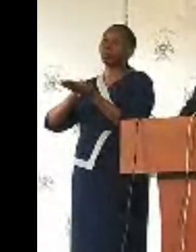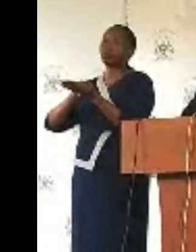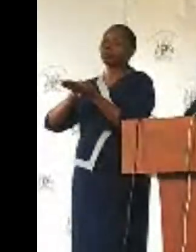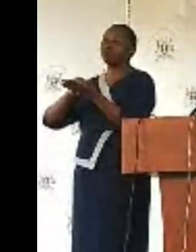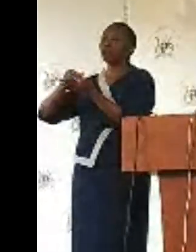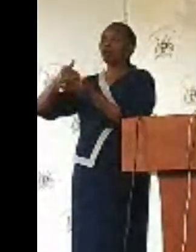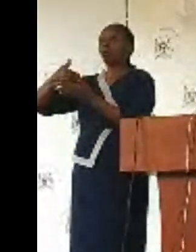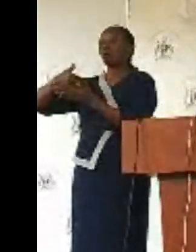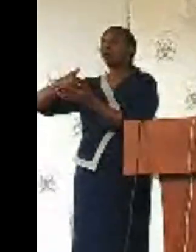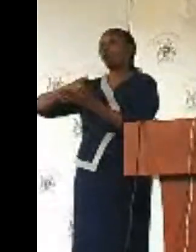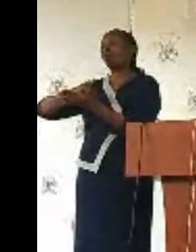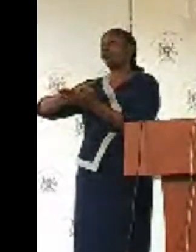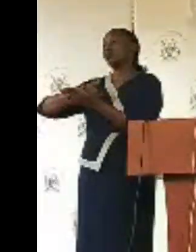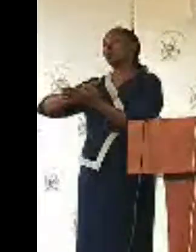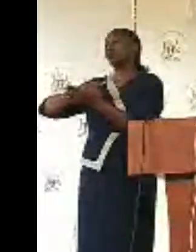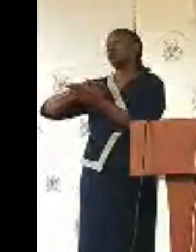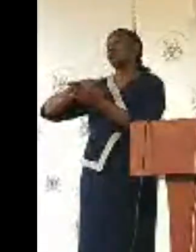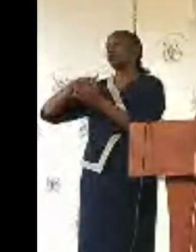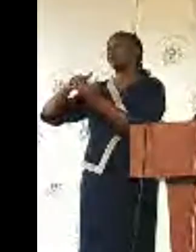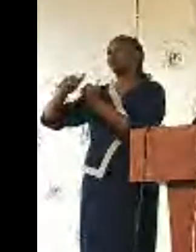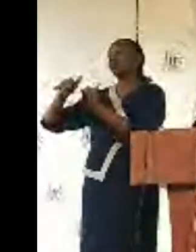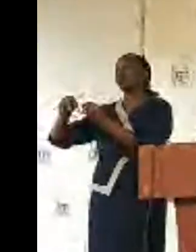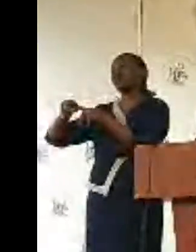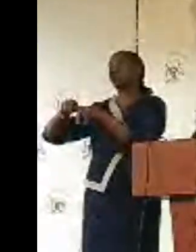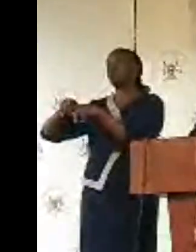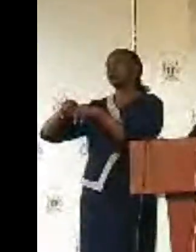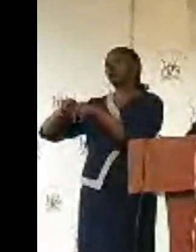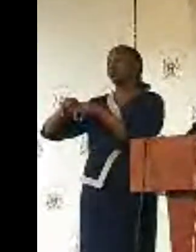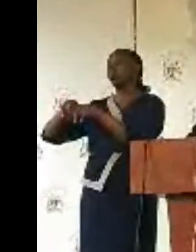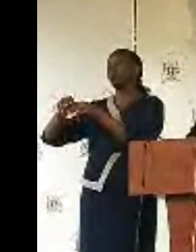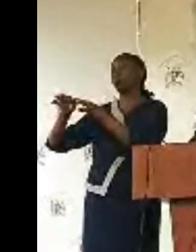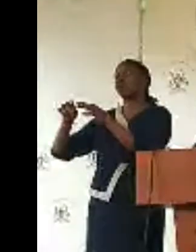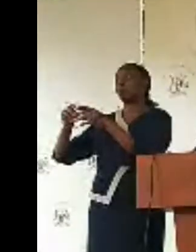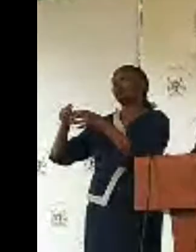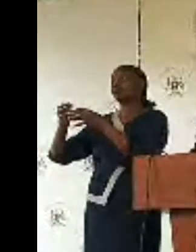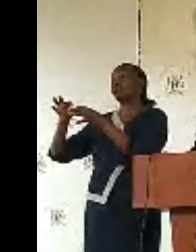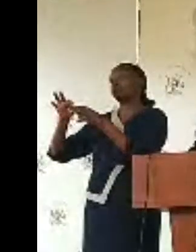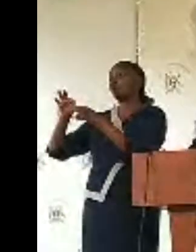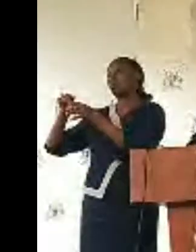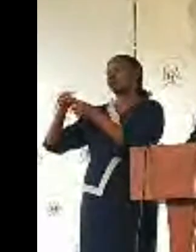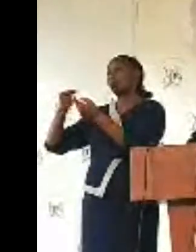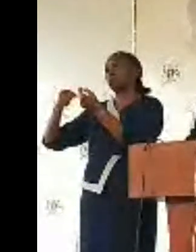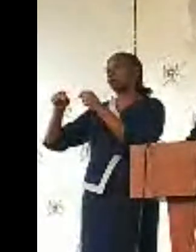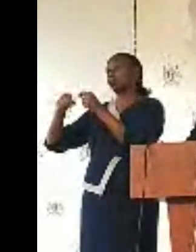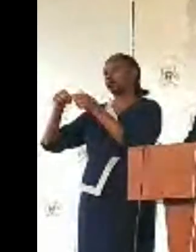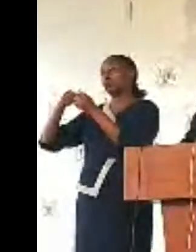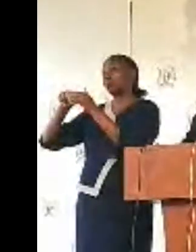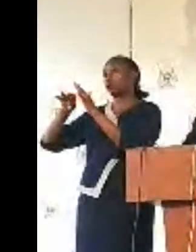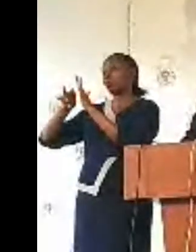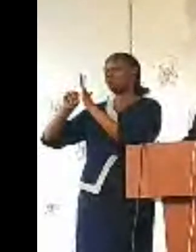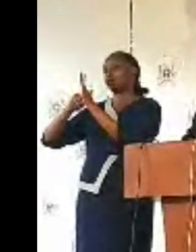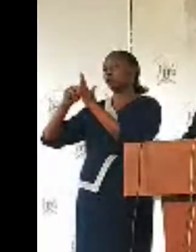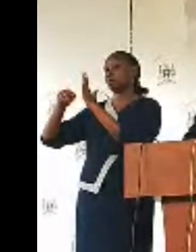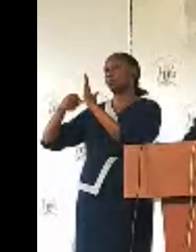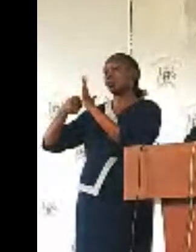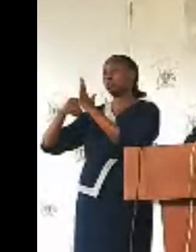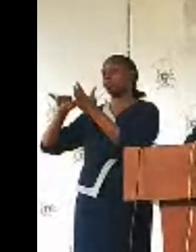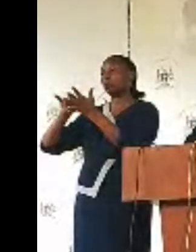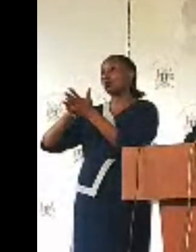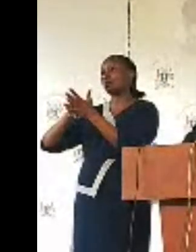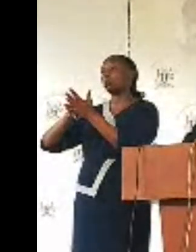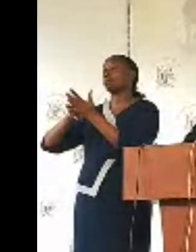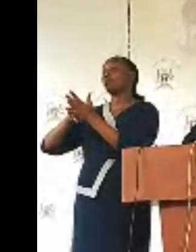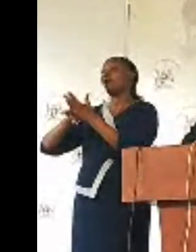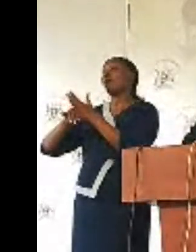We have established in consultation with the National Curriculum Development Center that the content